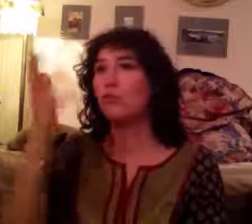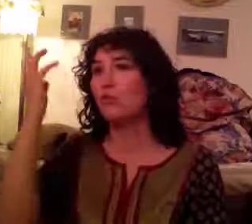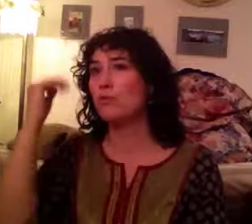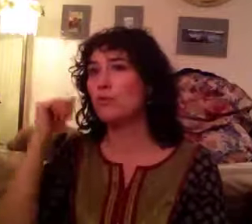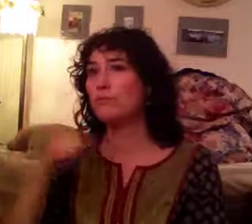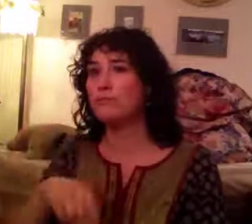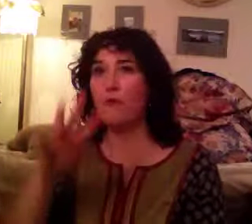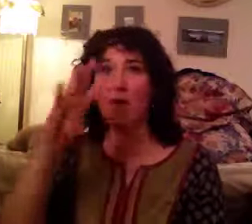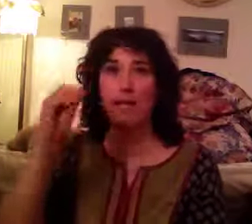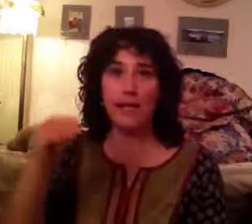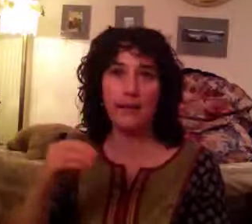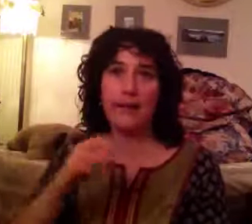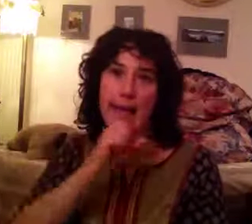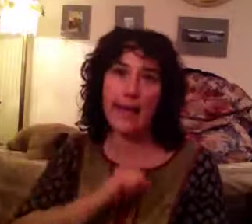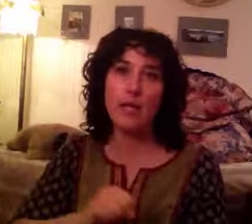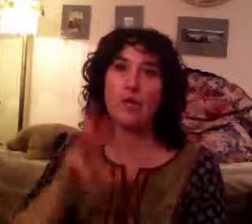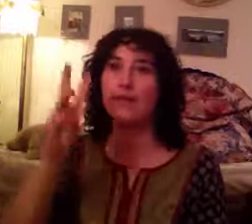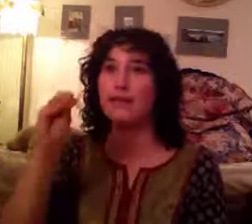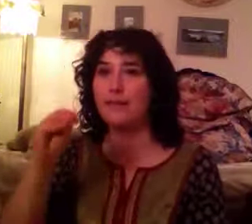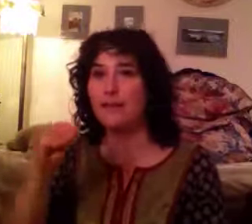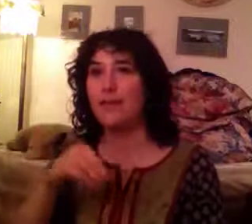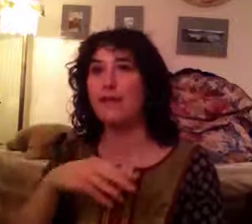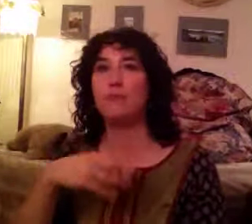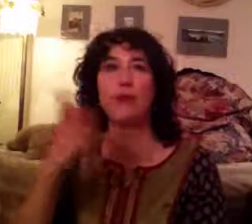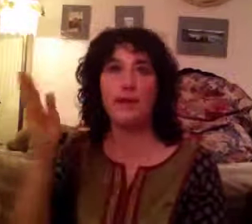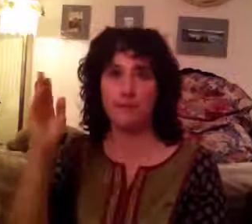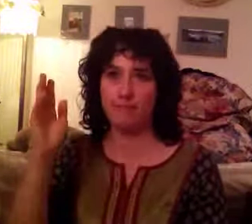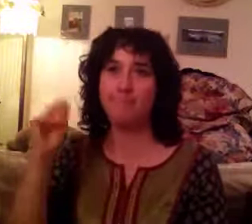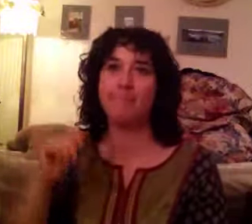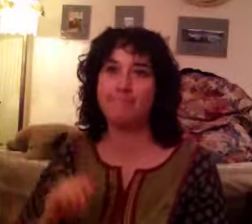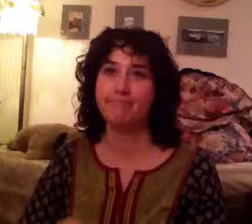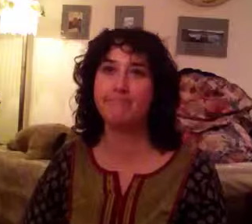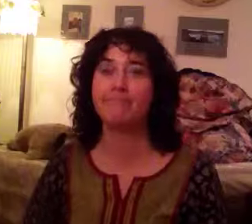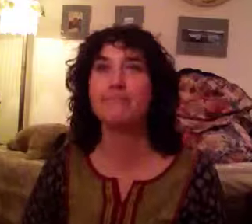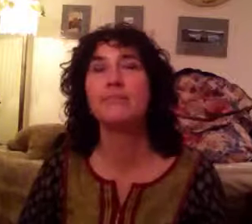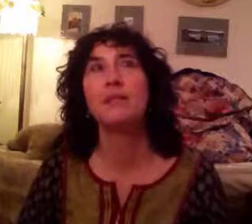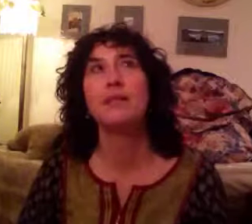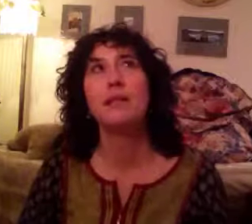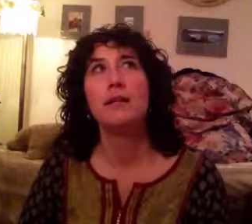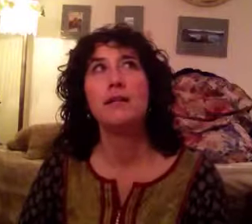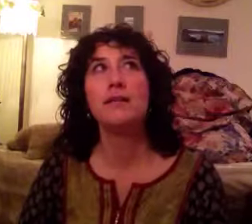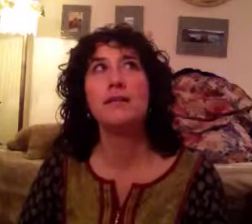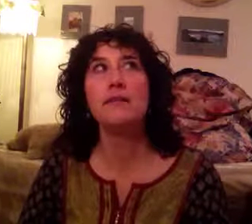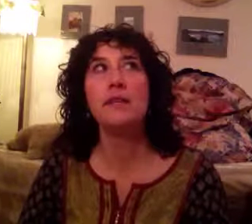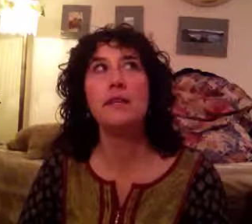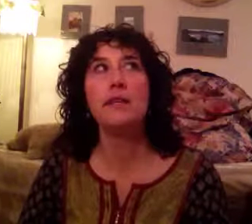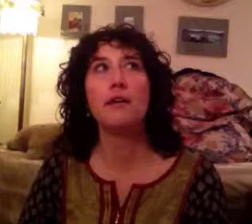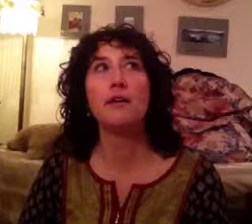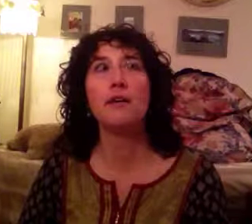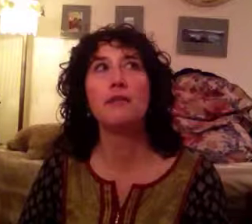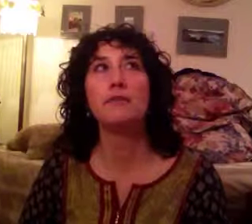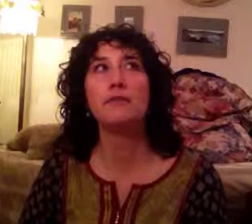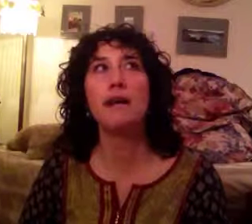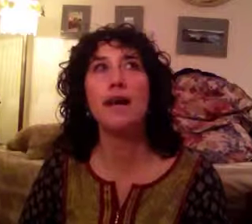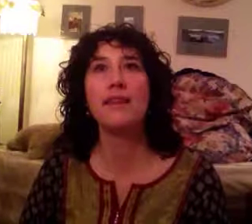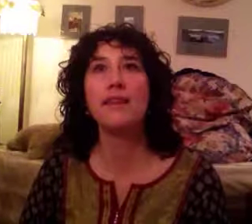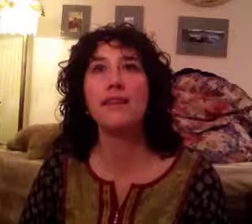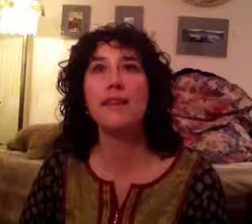age 40, age 60, whatever. Let's see here. I think that's good